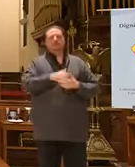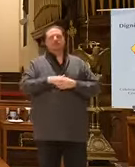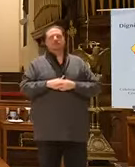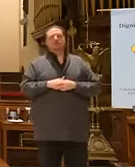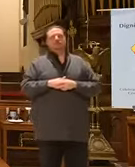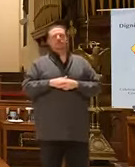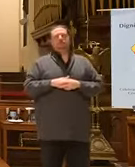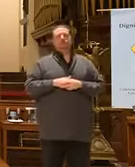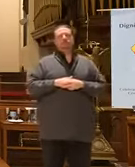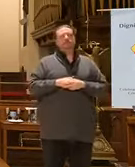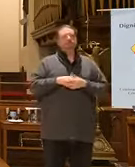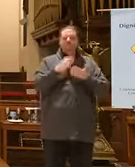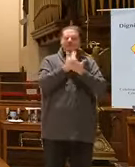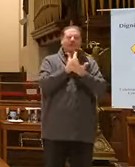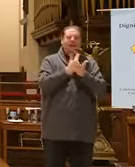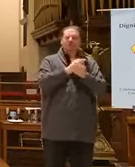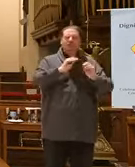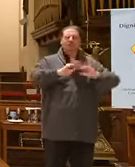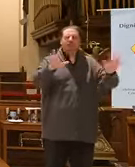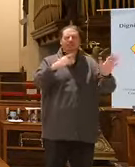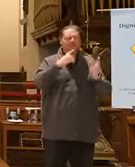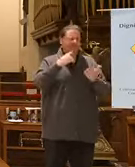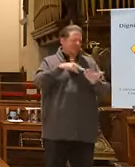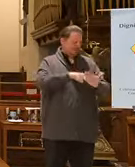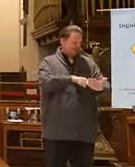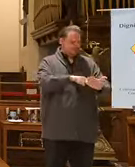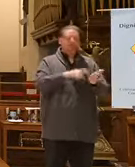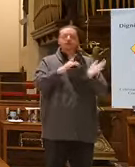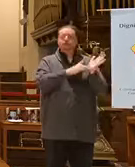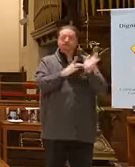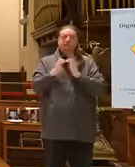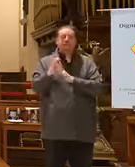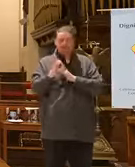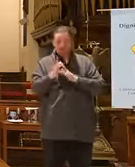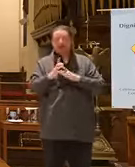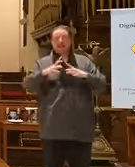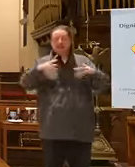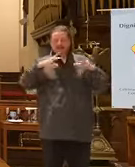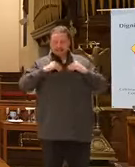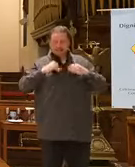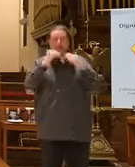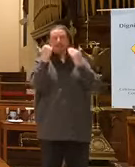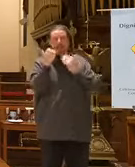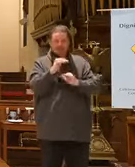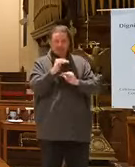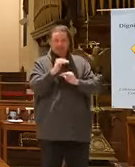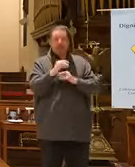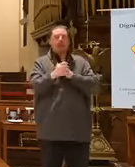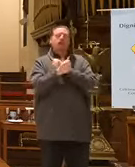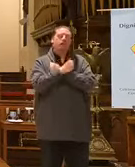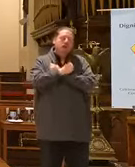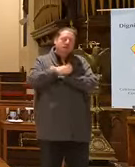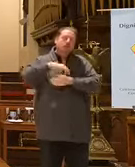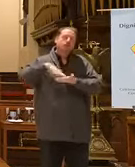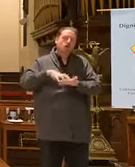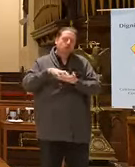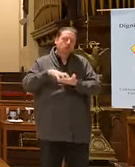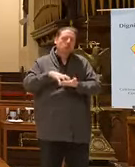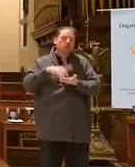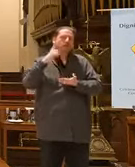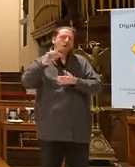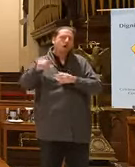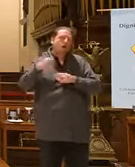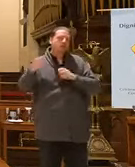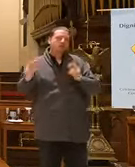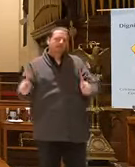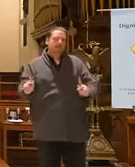The Gospels are clear that Jesus was all about accepting the limitations and loving the vulnerability of